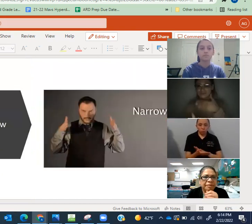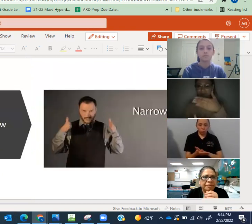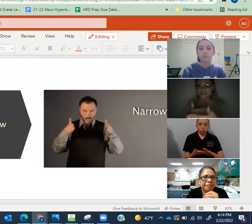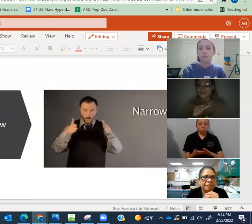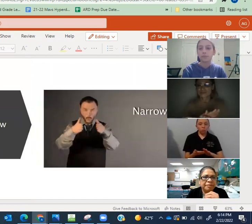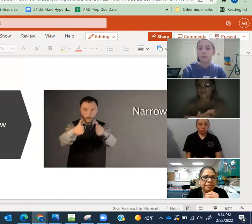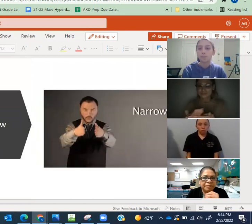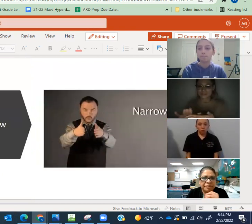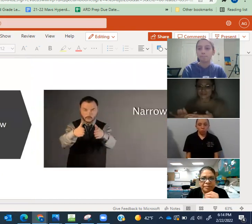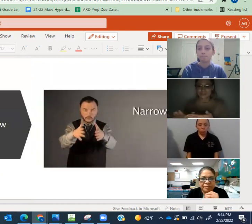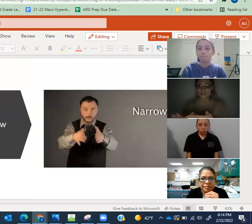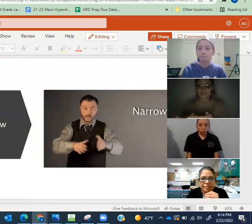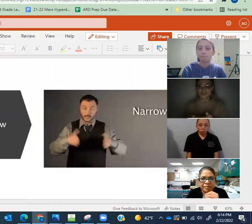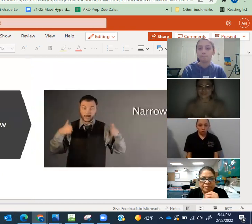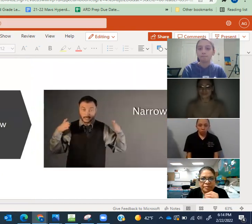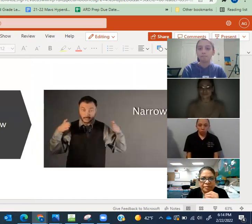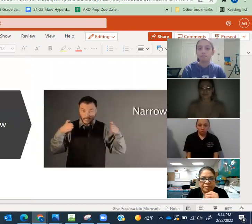Okay.